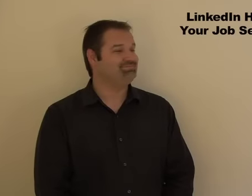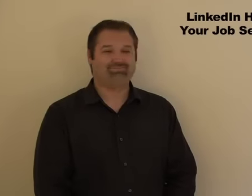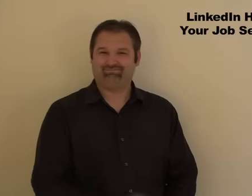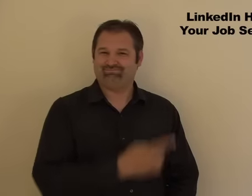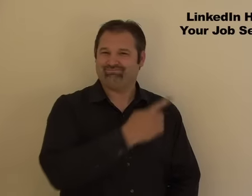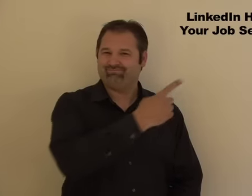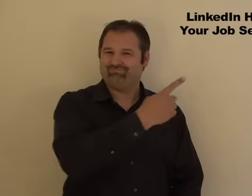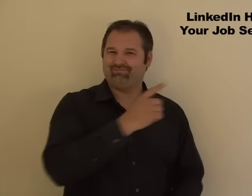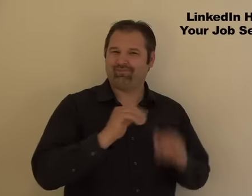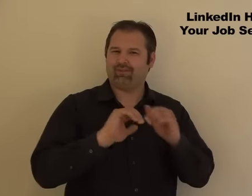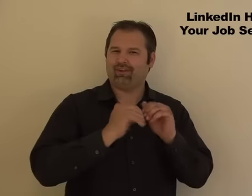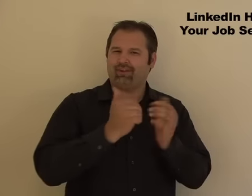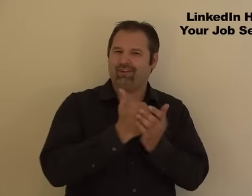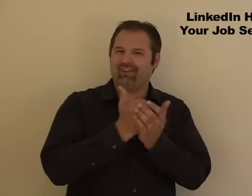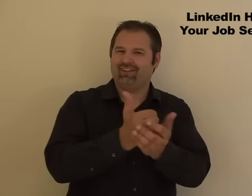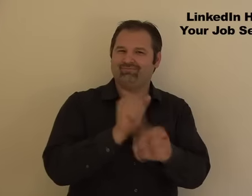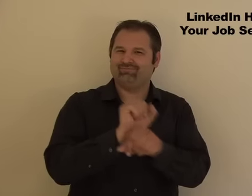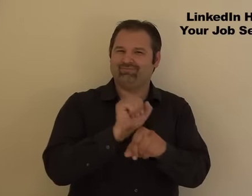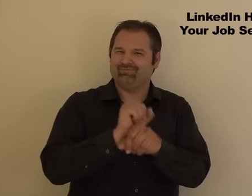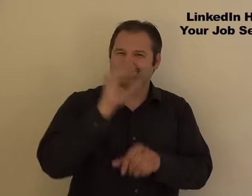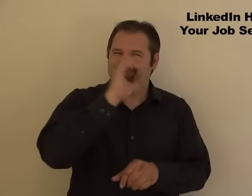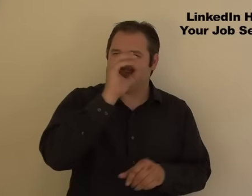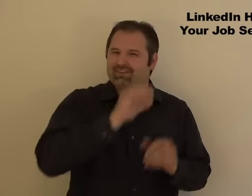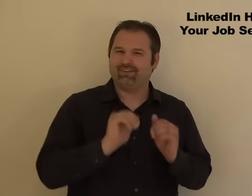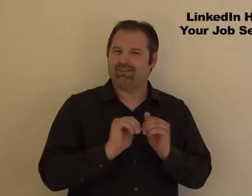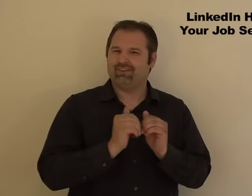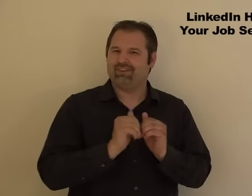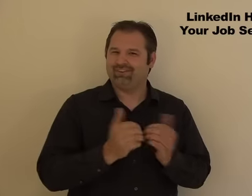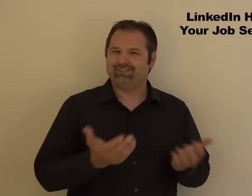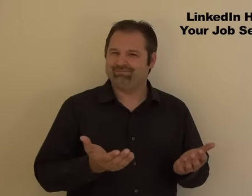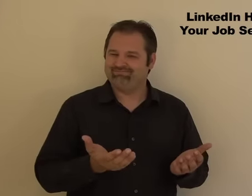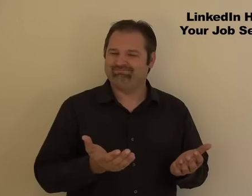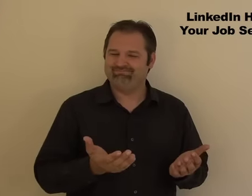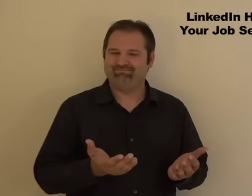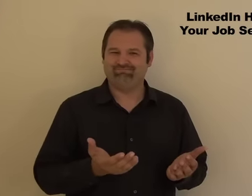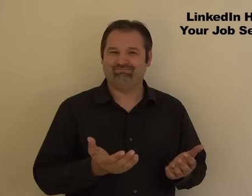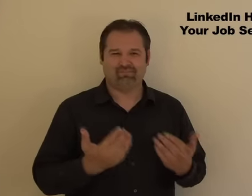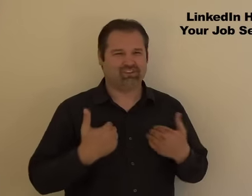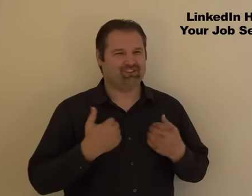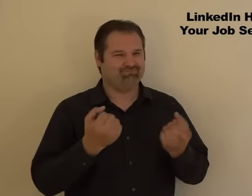How can LinkedIn help you with your job search? There are a variety of ways.